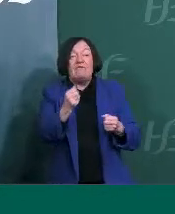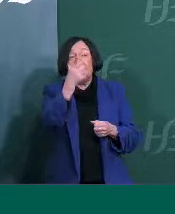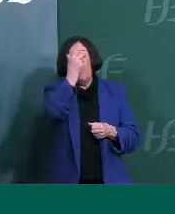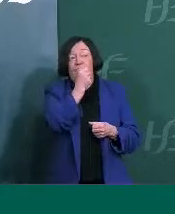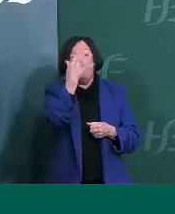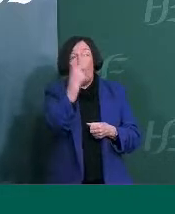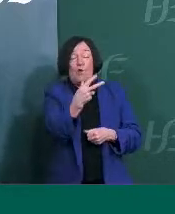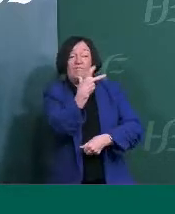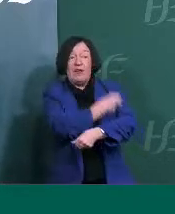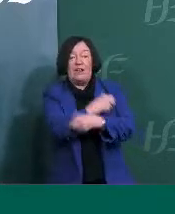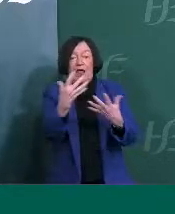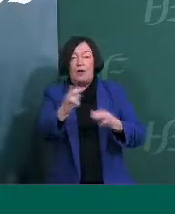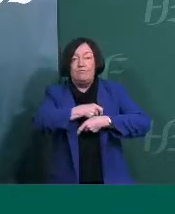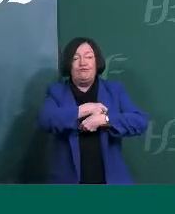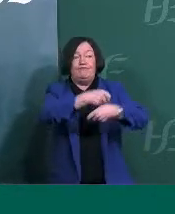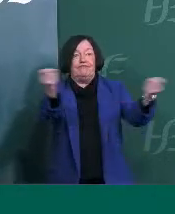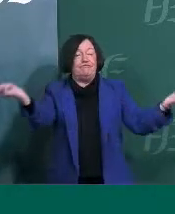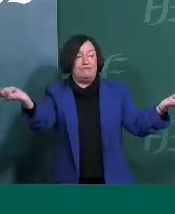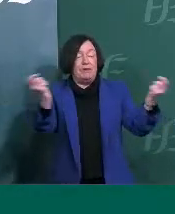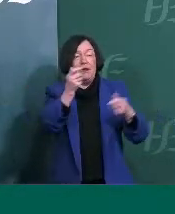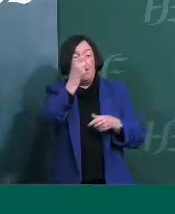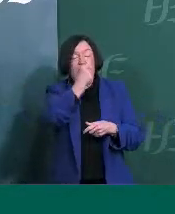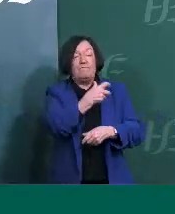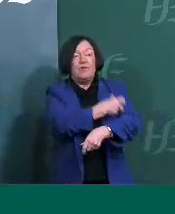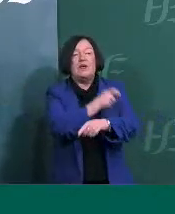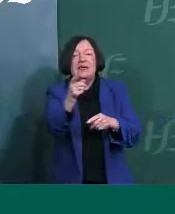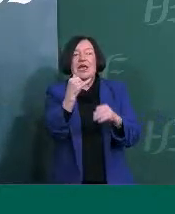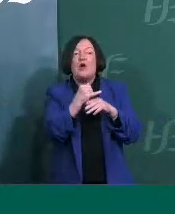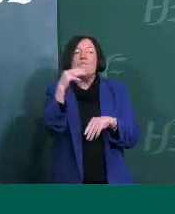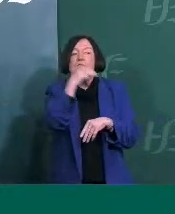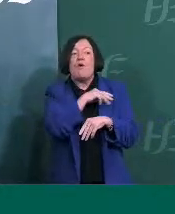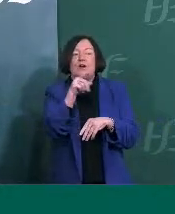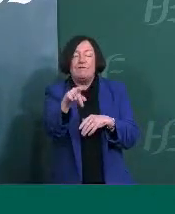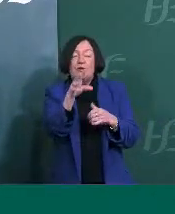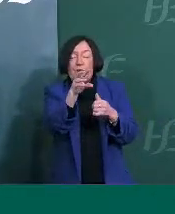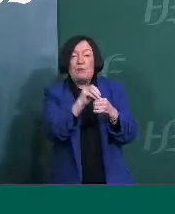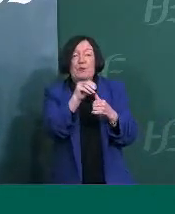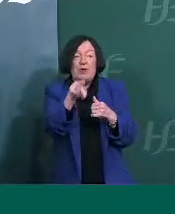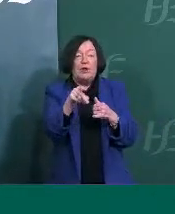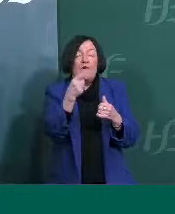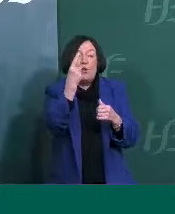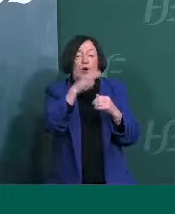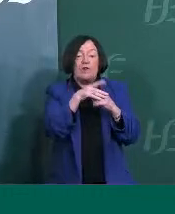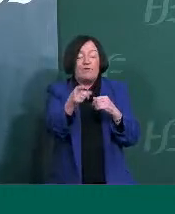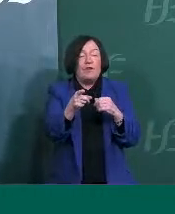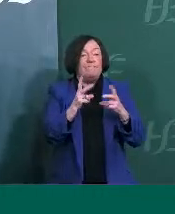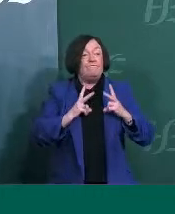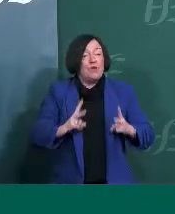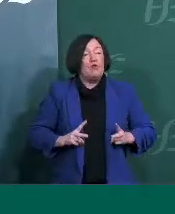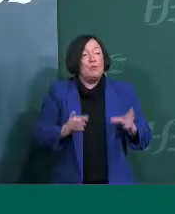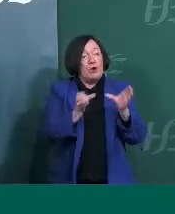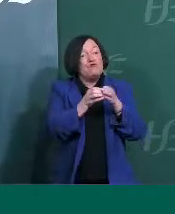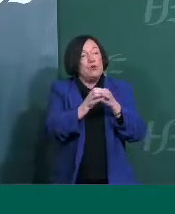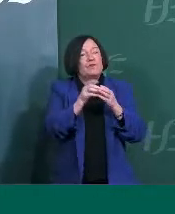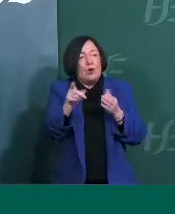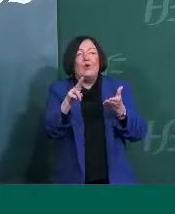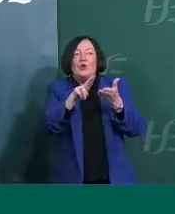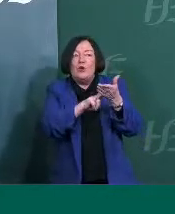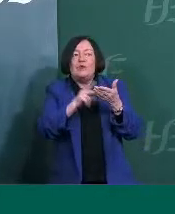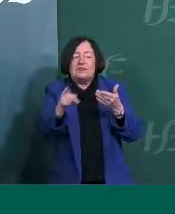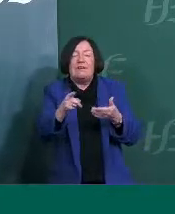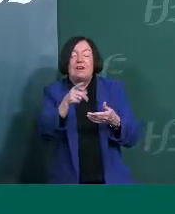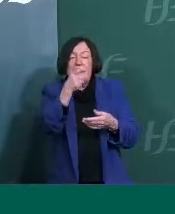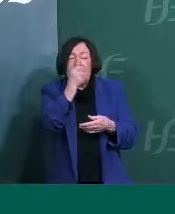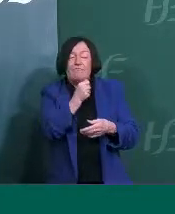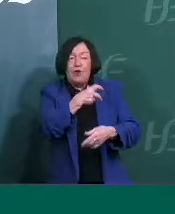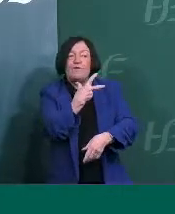now rolling out our flu vaccination program. Very important, particularly if you are in one of the vulnerable groups, that you would avail of the flu